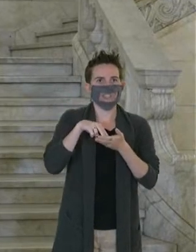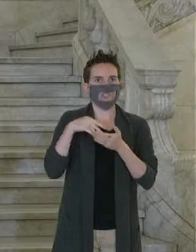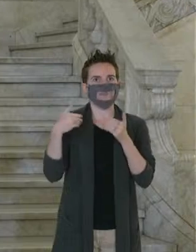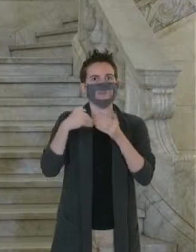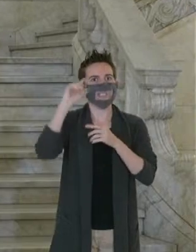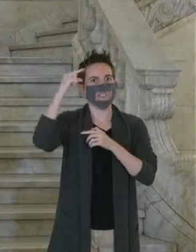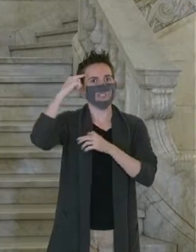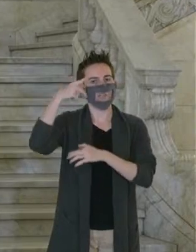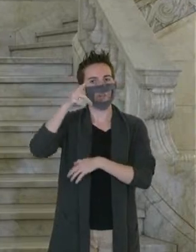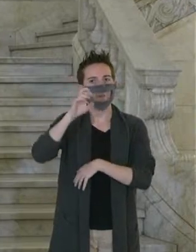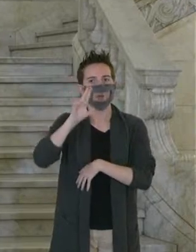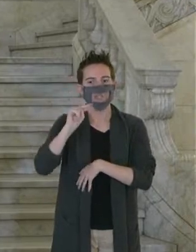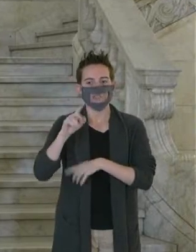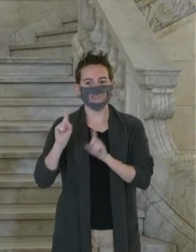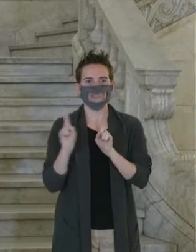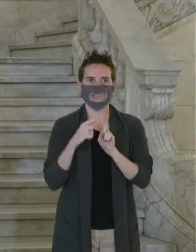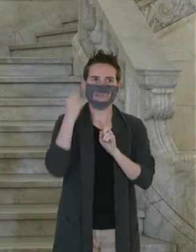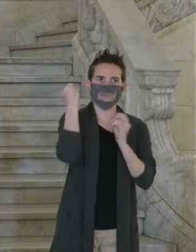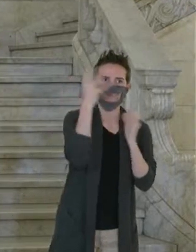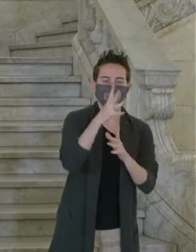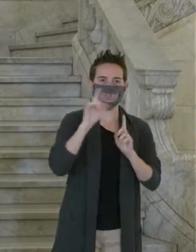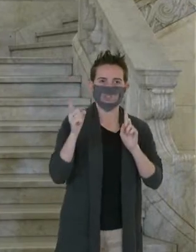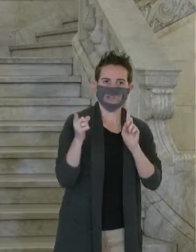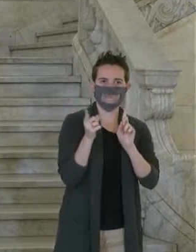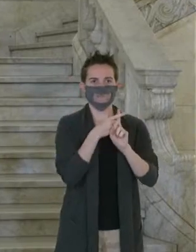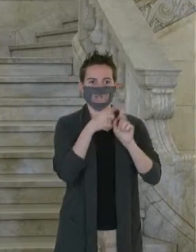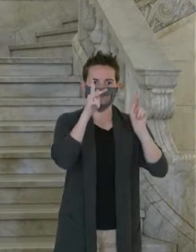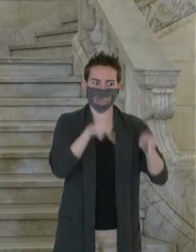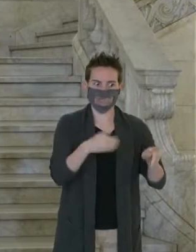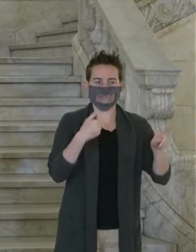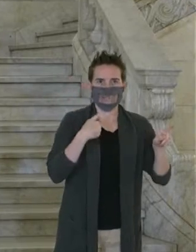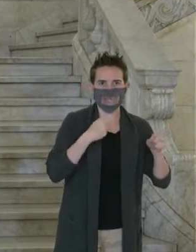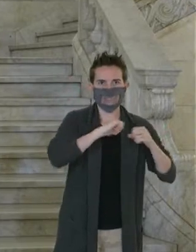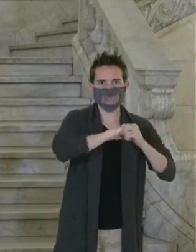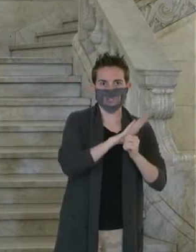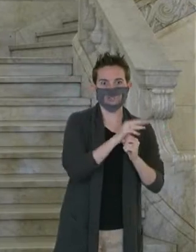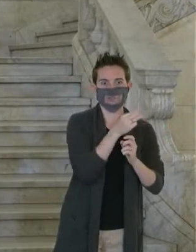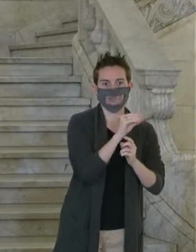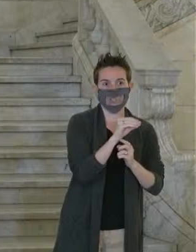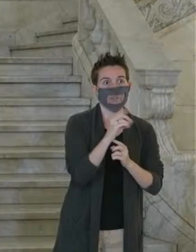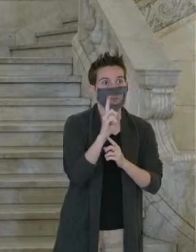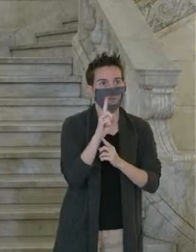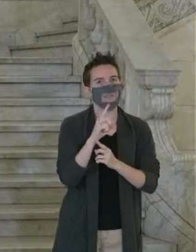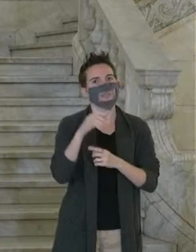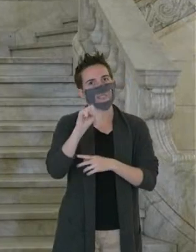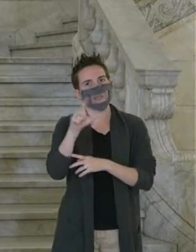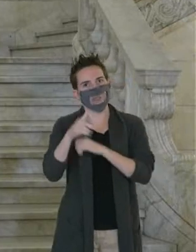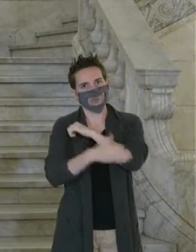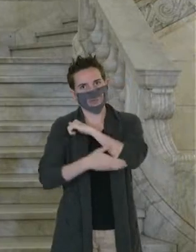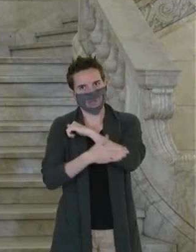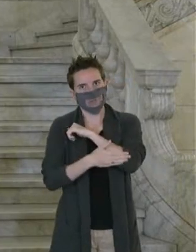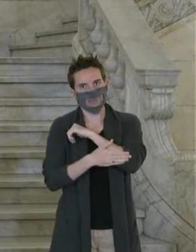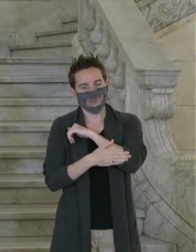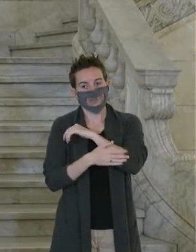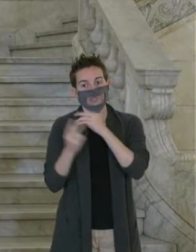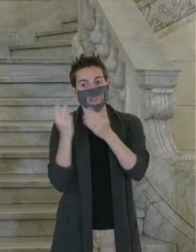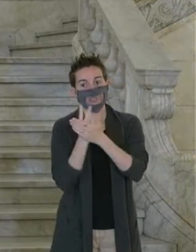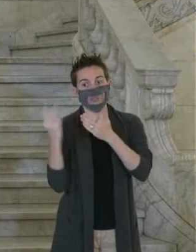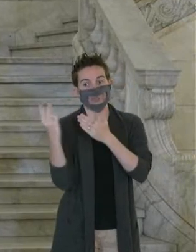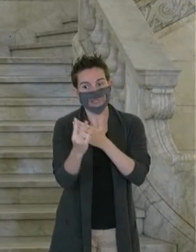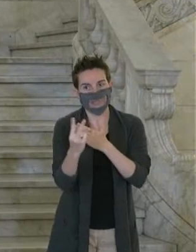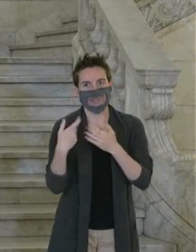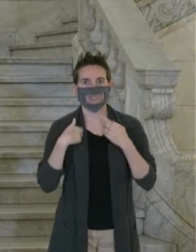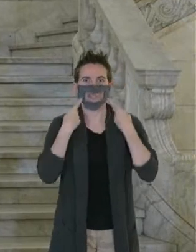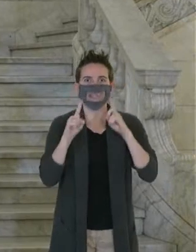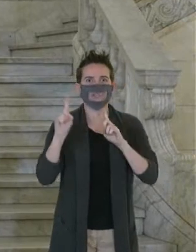Parson and announced the first case of COVID-19 in Missouri was in St. Louis County. 2 weeks later, I announced